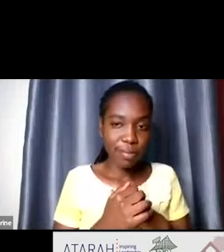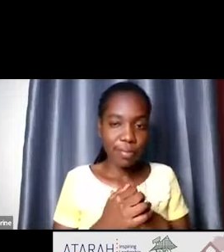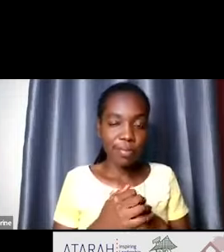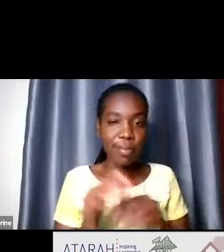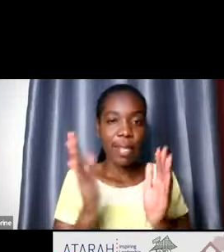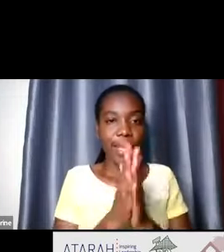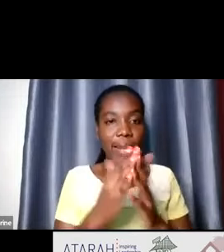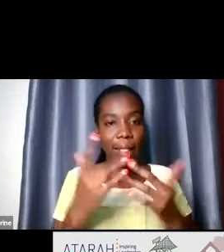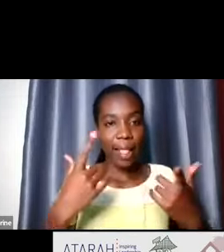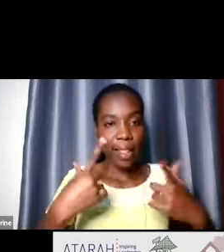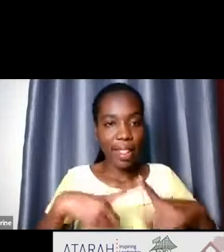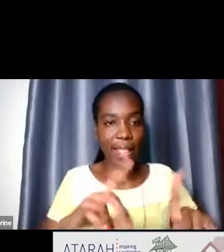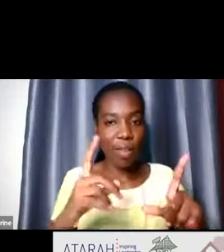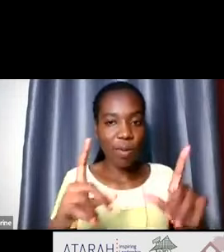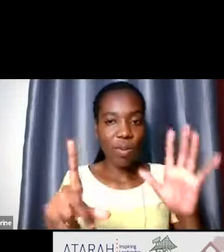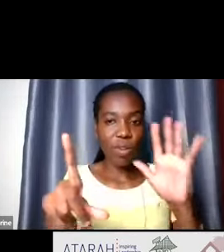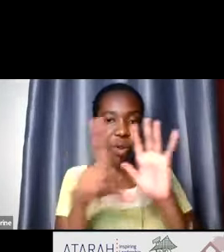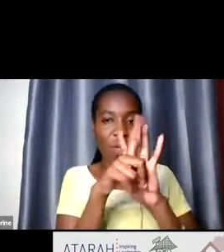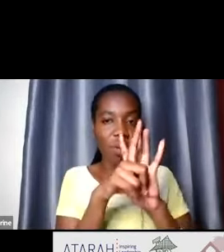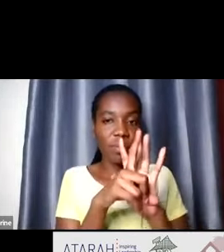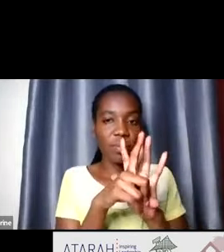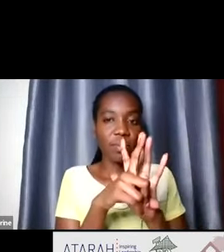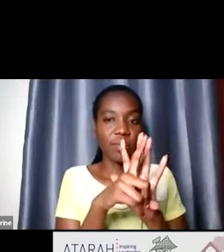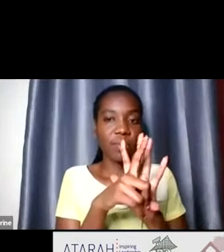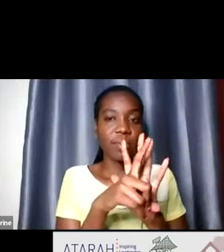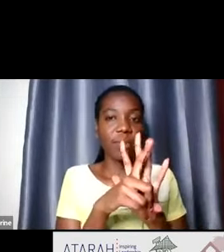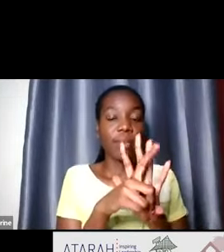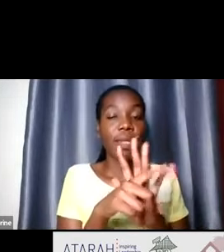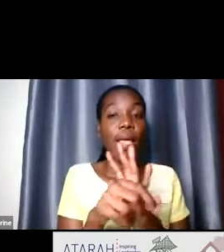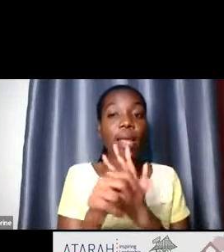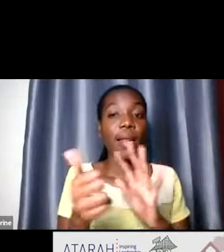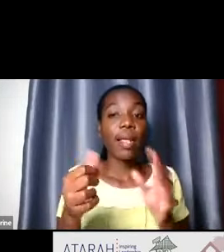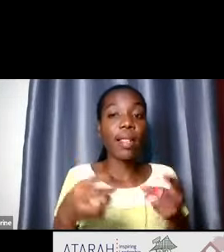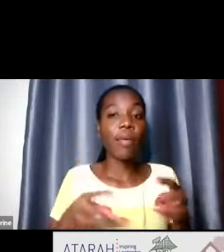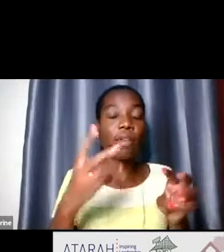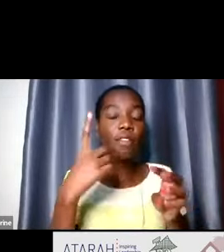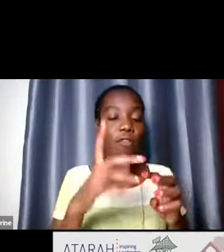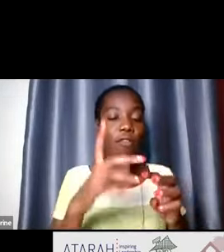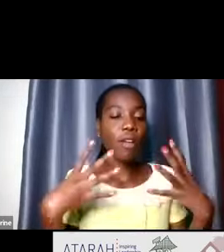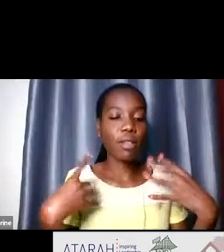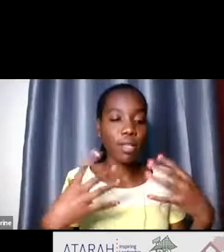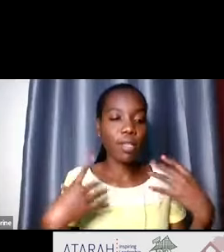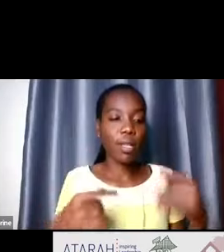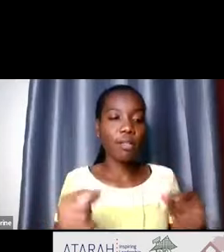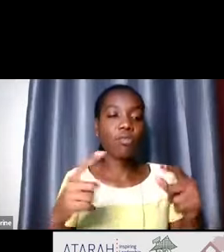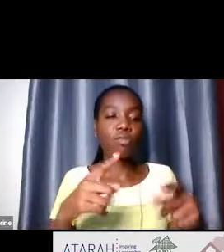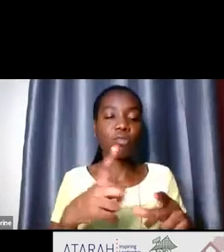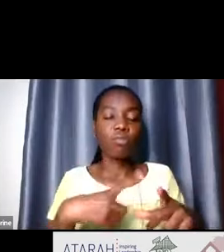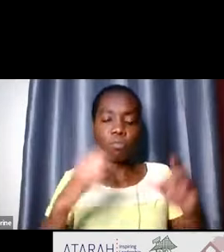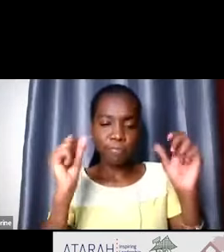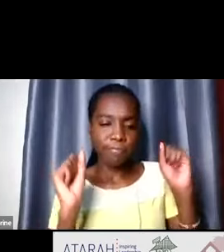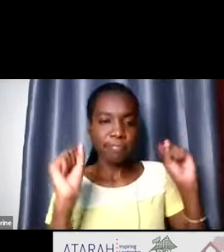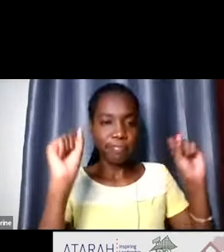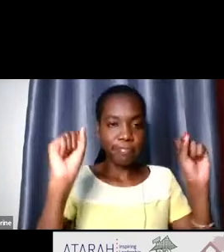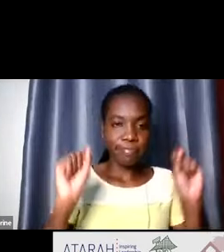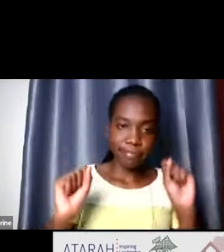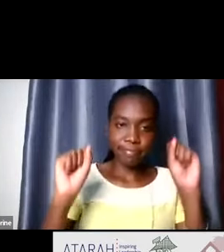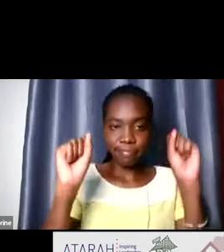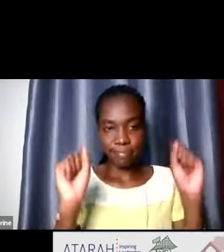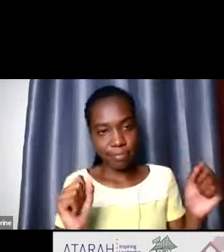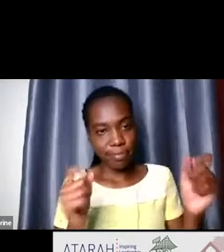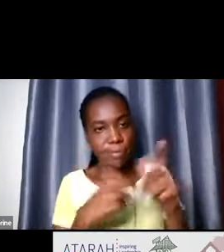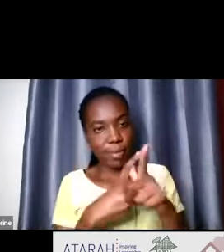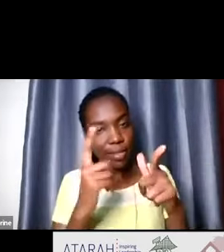allowed under the law. Another way, of course, is to do exercise. If you do exercise, go to the gym, you release